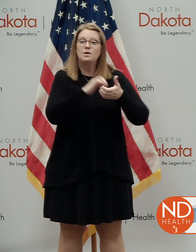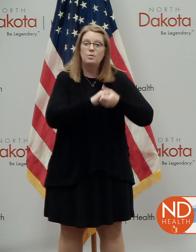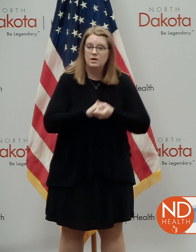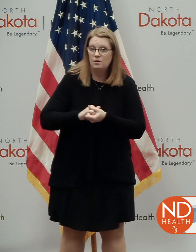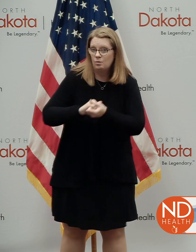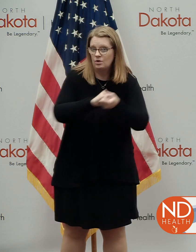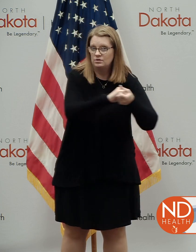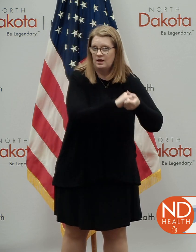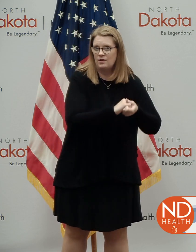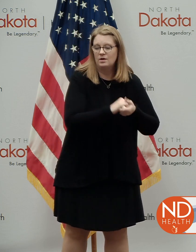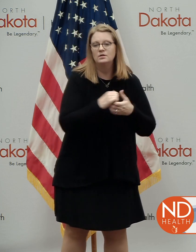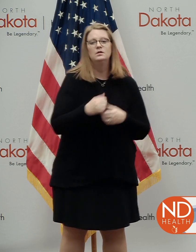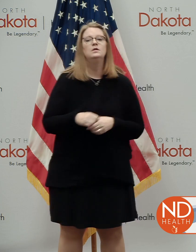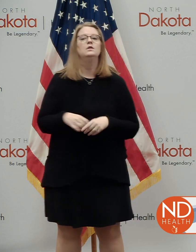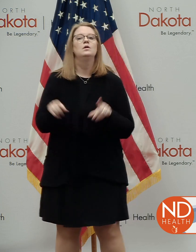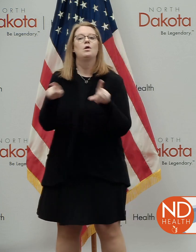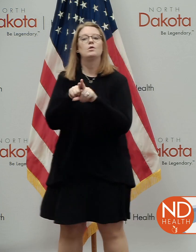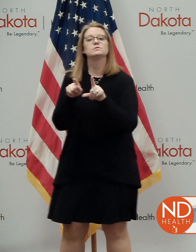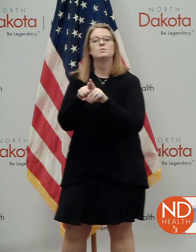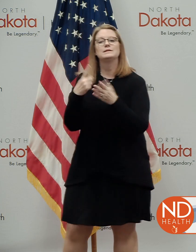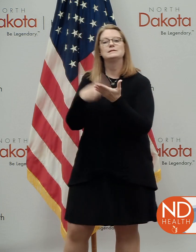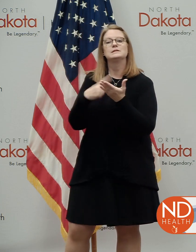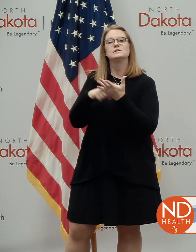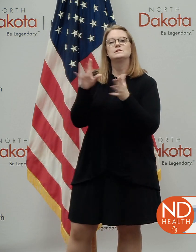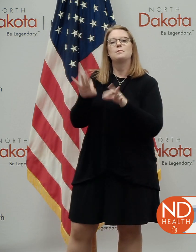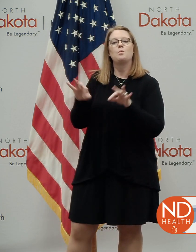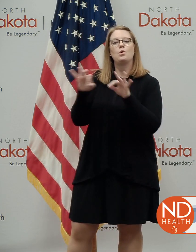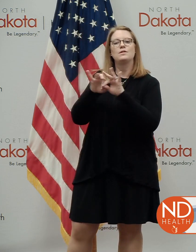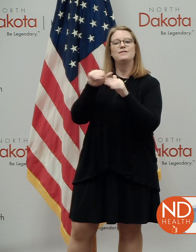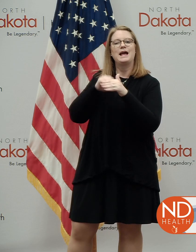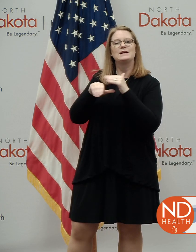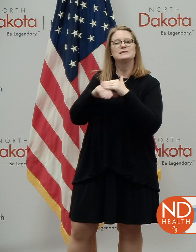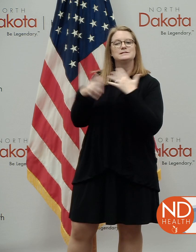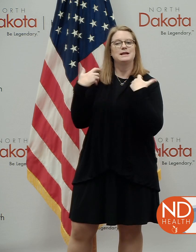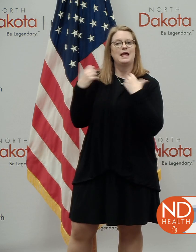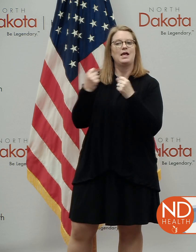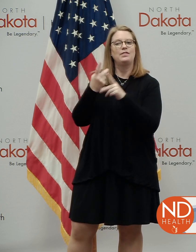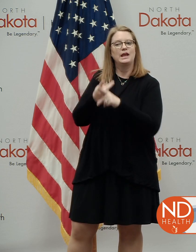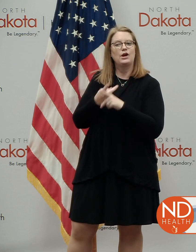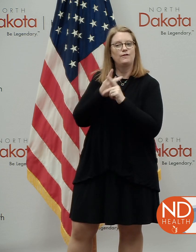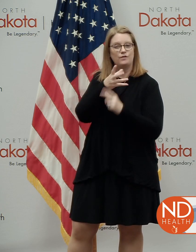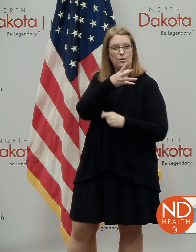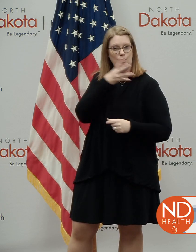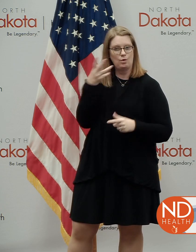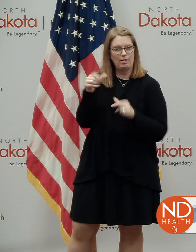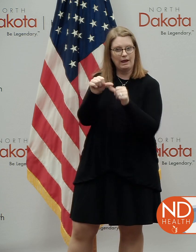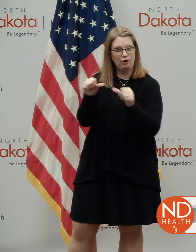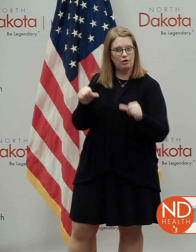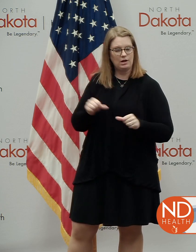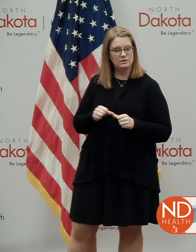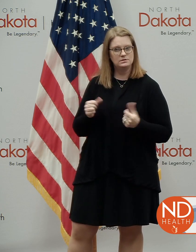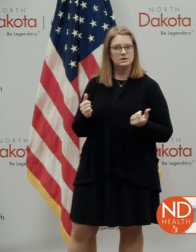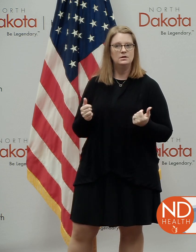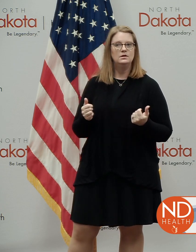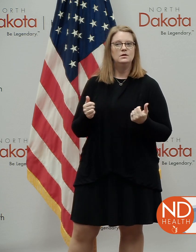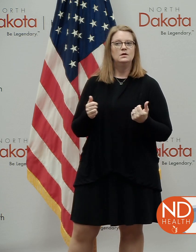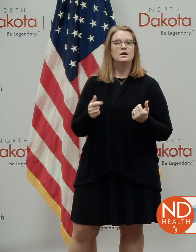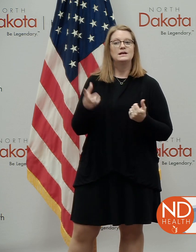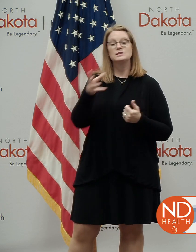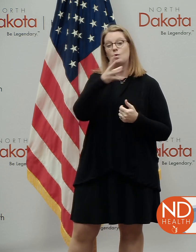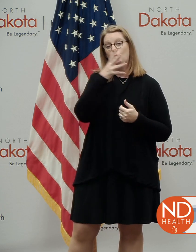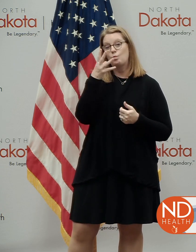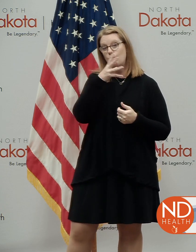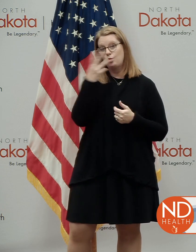on. I also want to talk about the importance of access to health care for rural areas of our state. As a